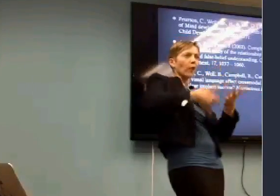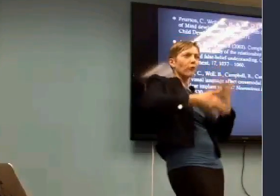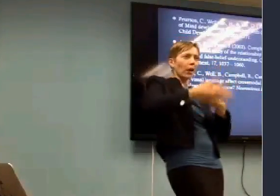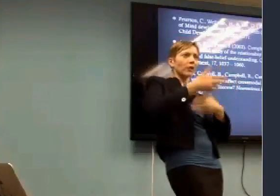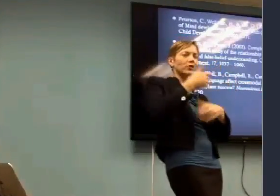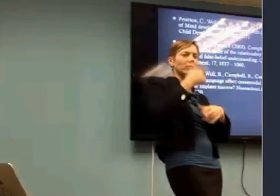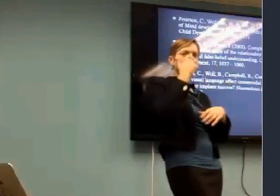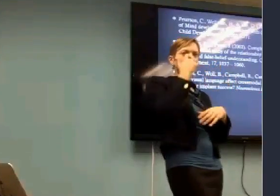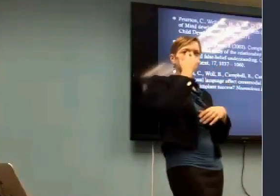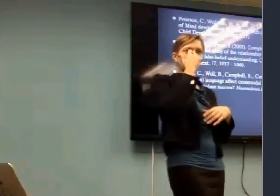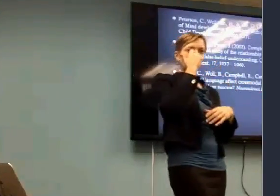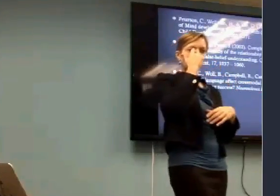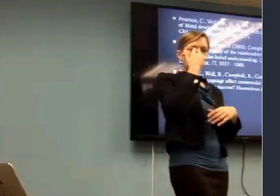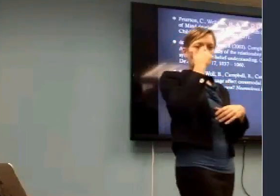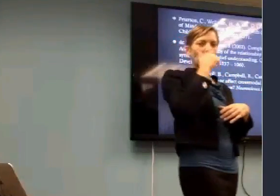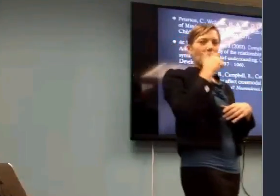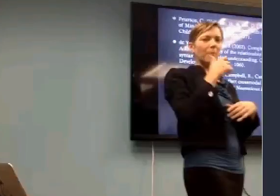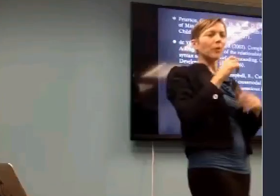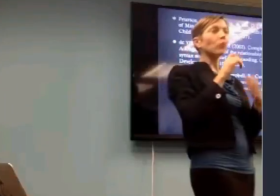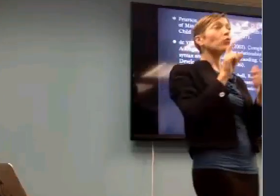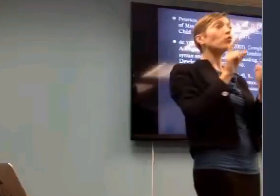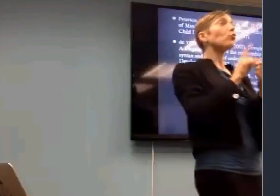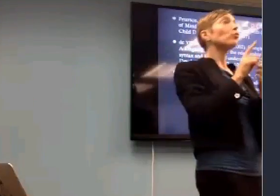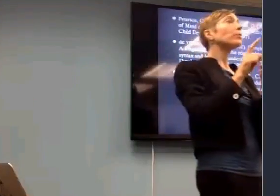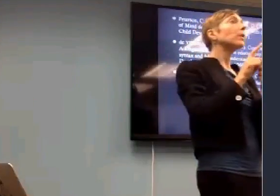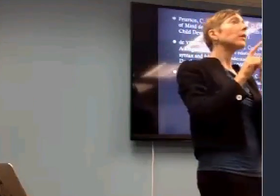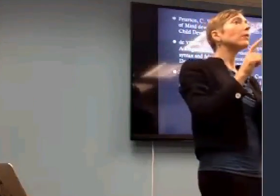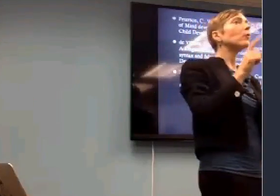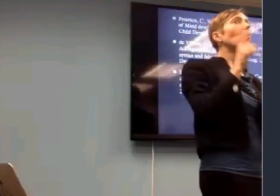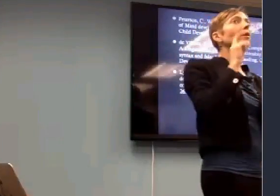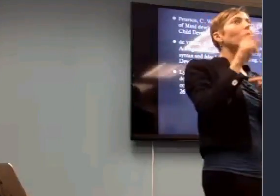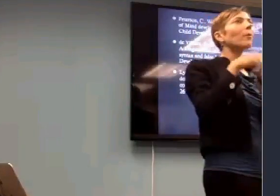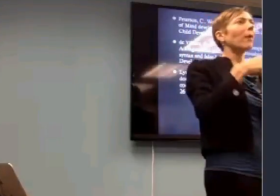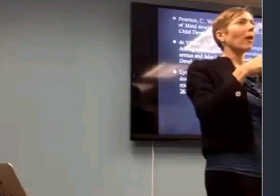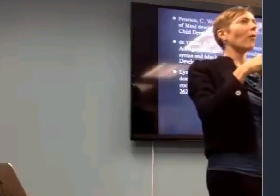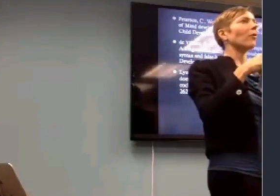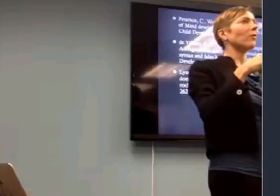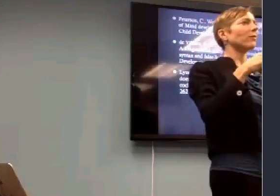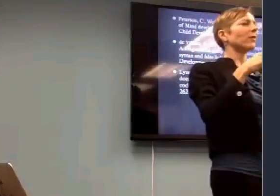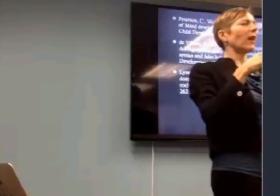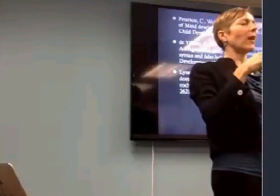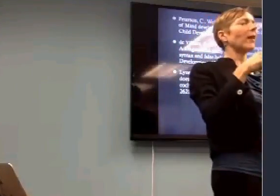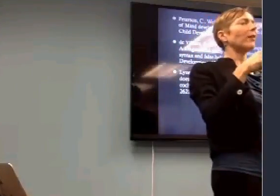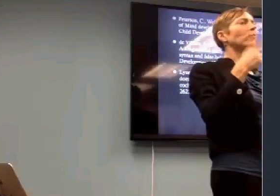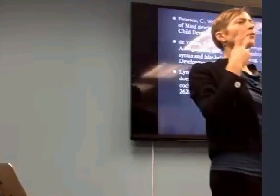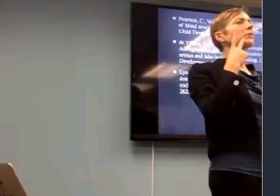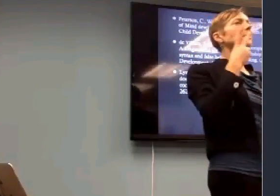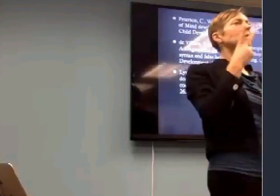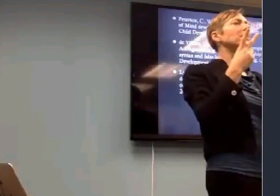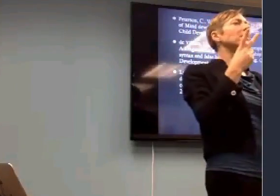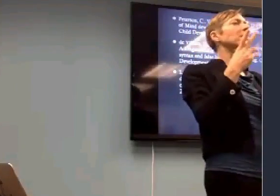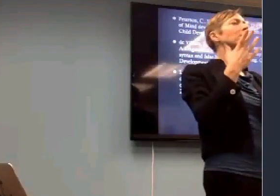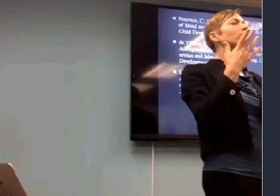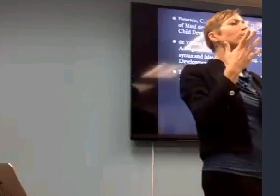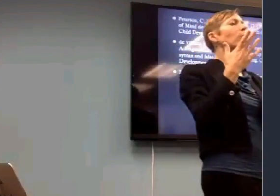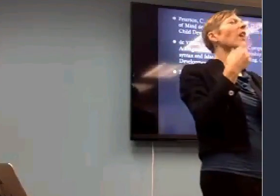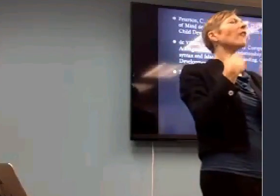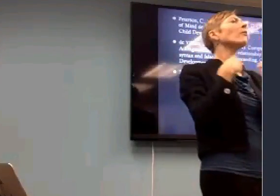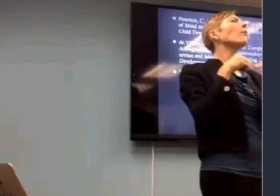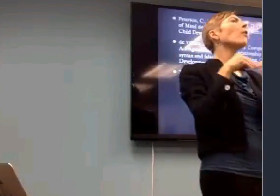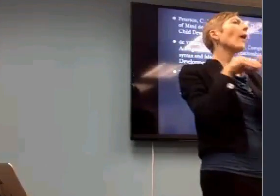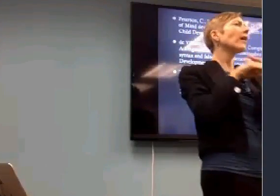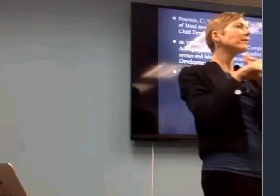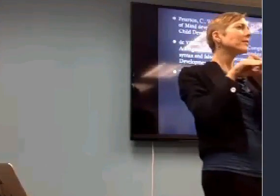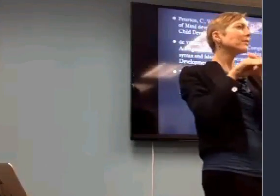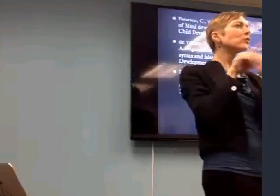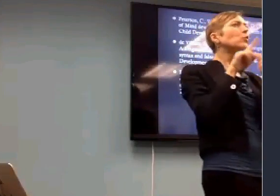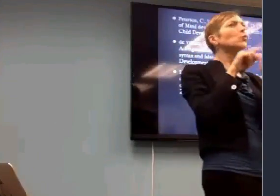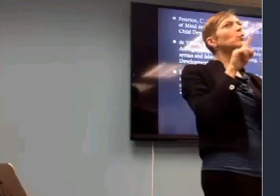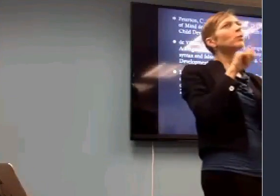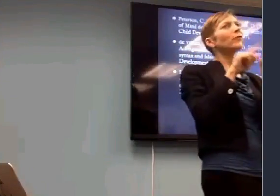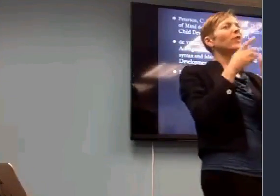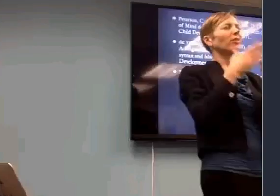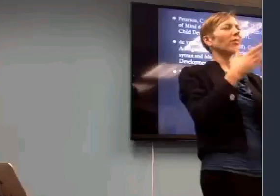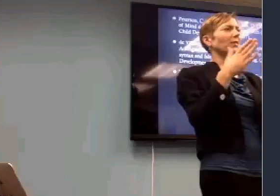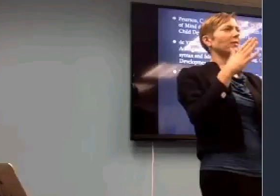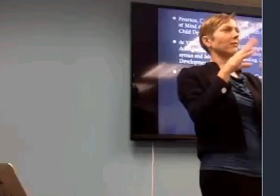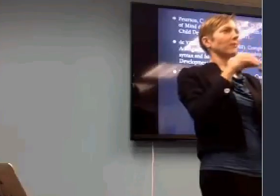ways for increased interaction. The ways in which we can meet and hear about or see, have more access to